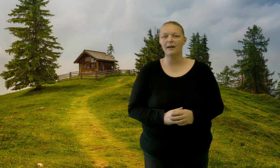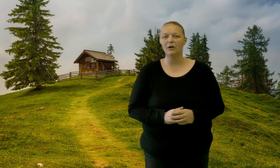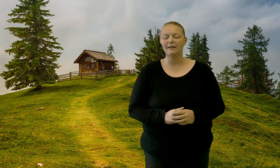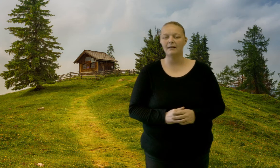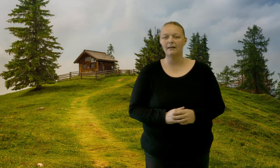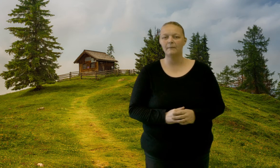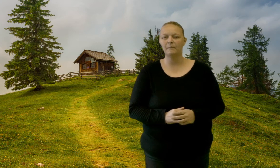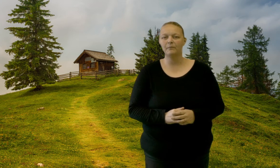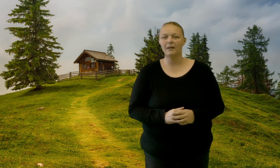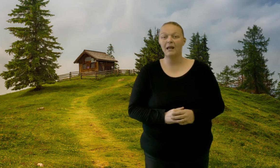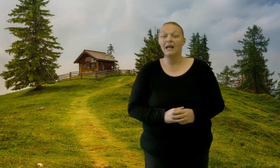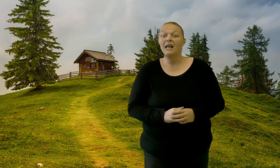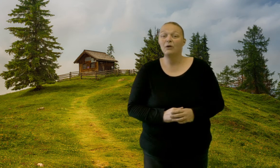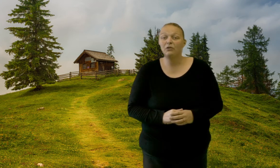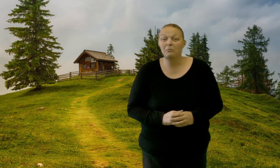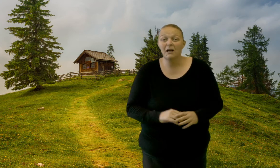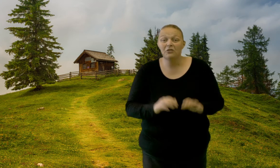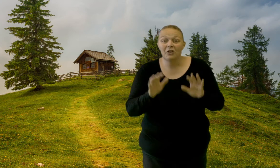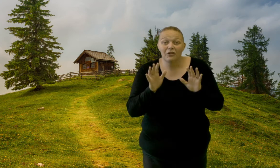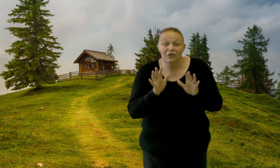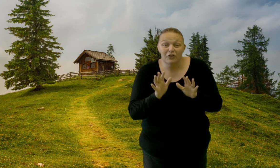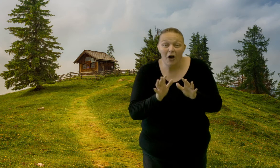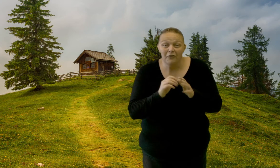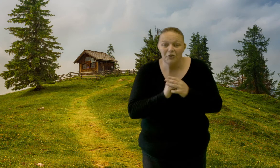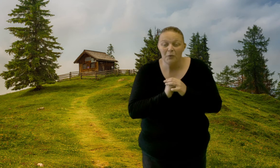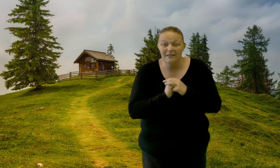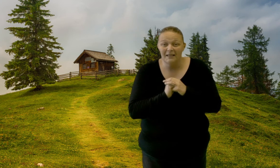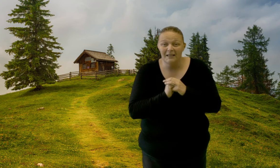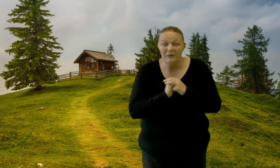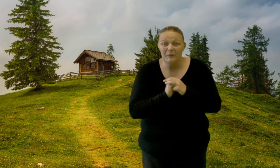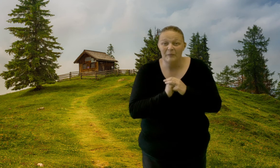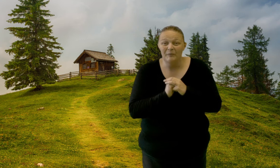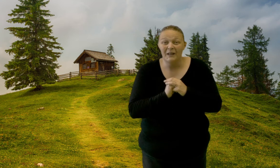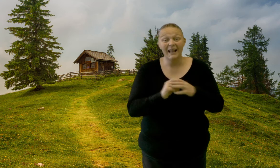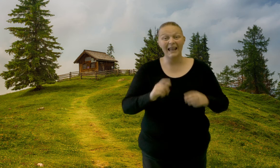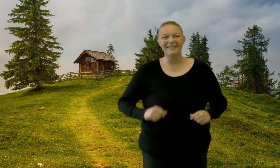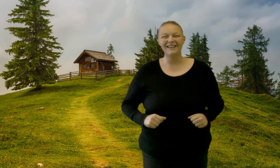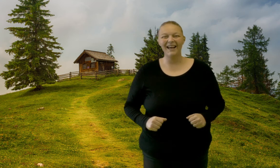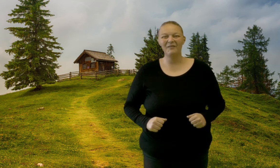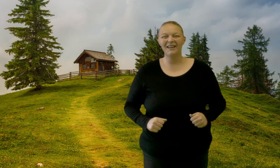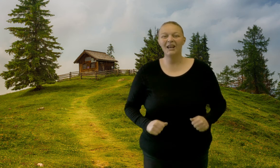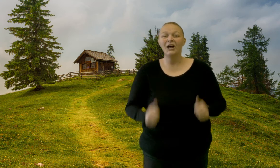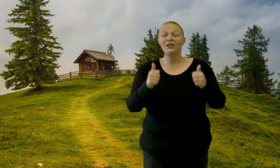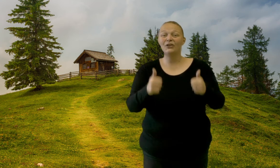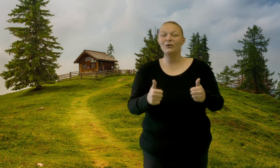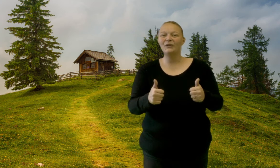when I said it? It was much softer, wasn't it? Last time, two